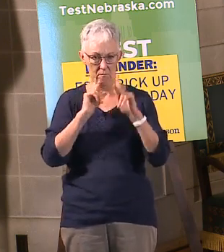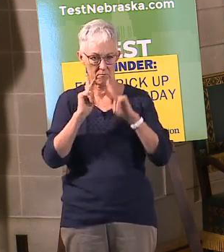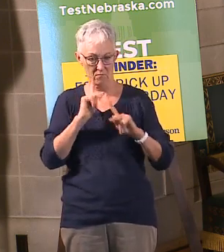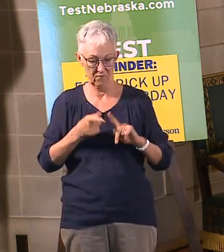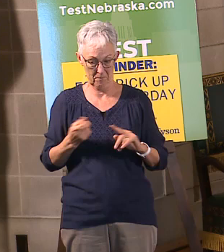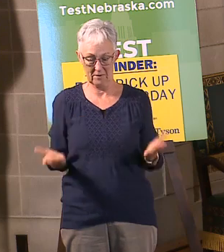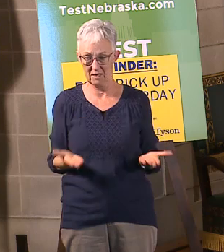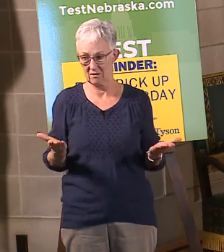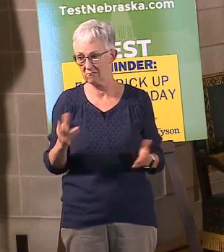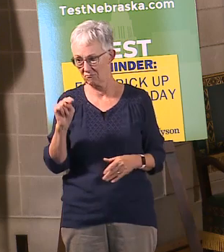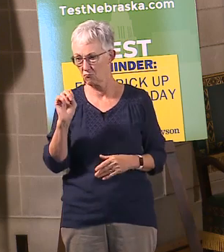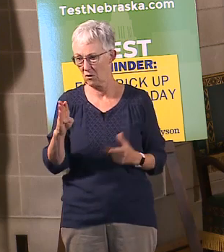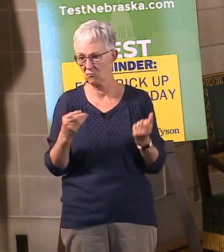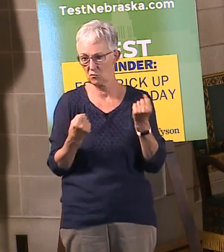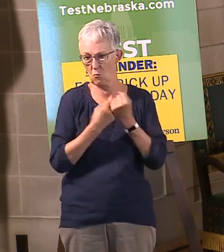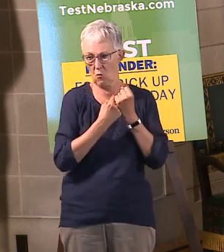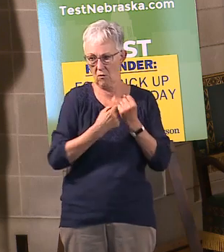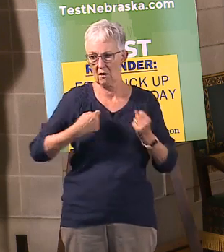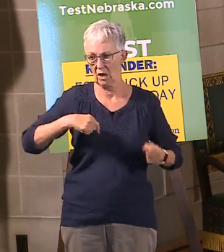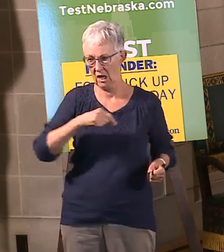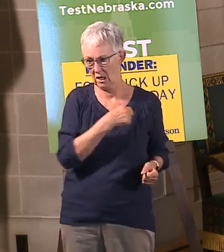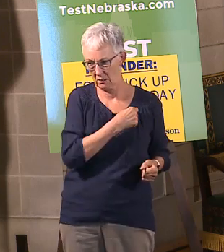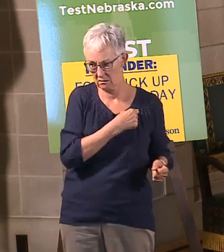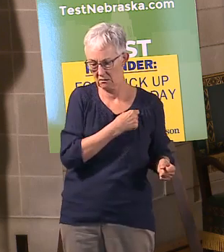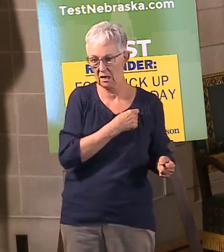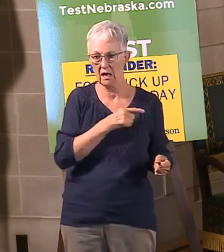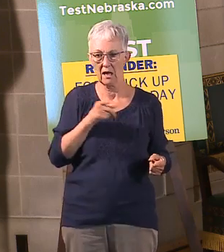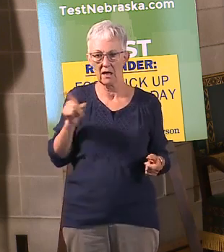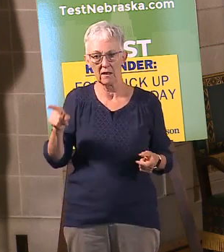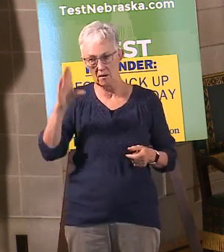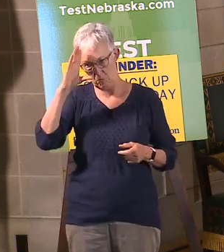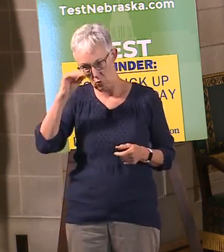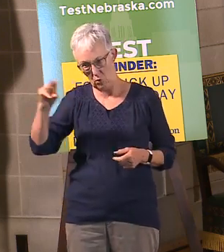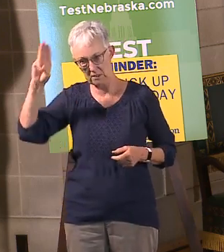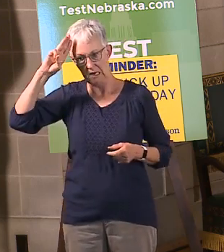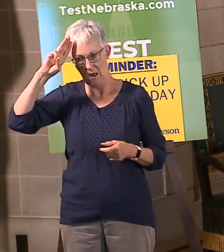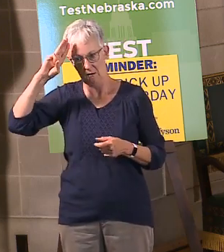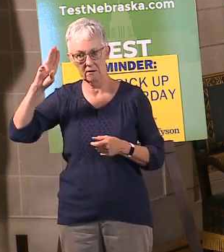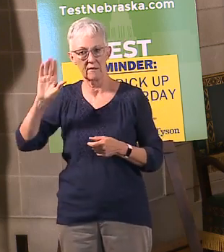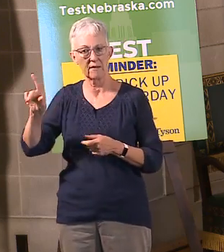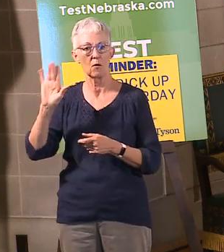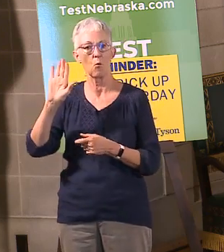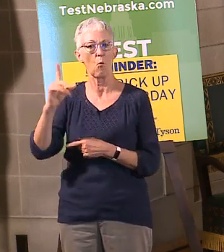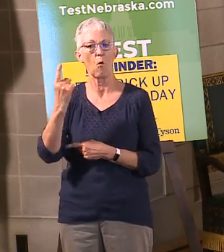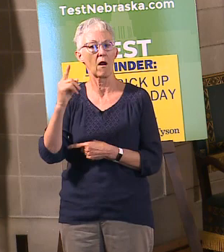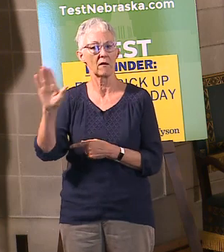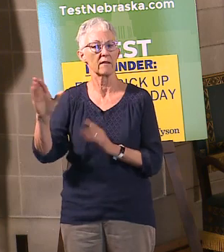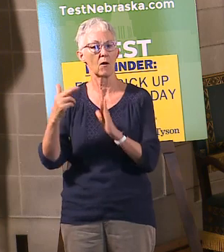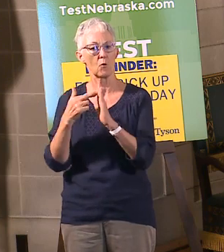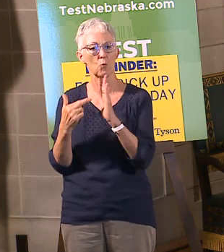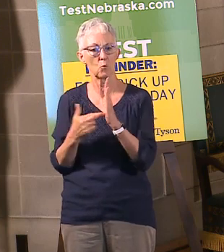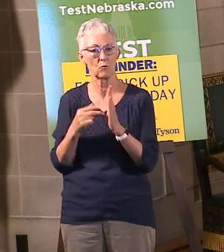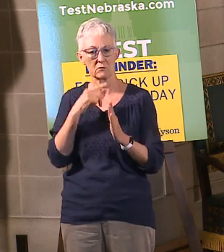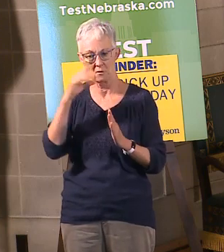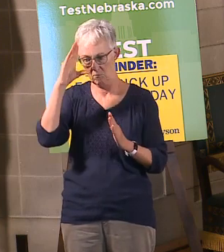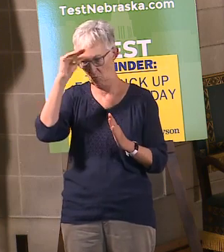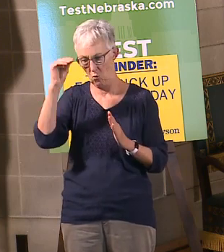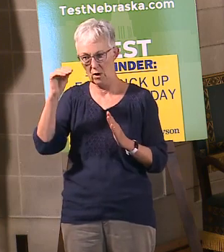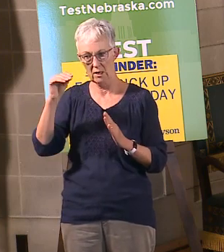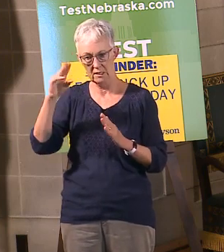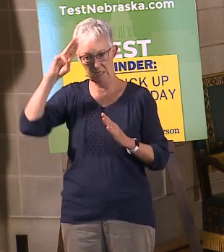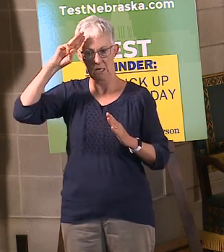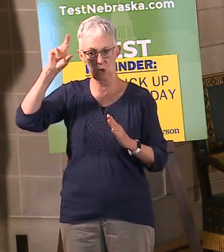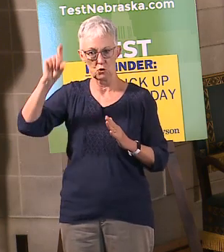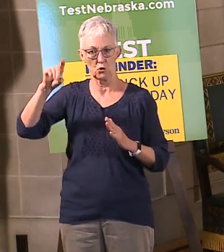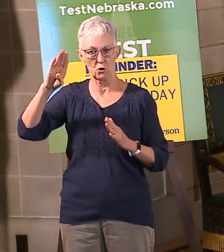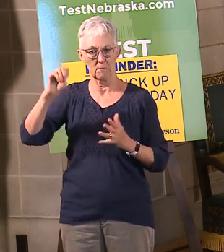upholding the third point of the scout law, which is a scout is helpful. And as you see them out and about tomorrow, please be mindful, because it looks like it's